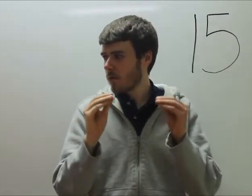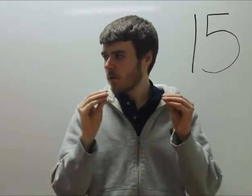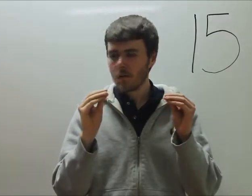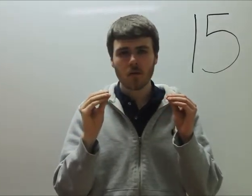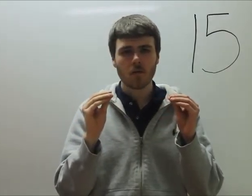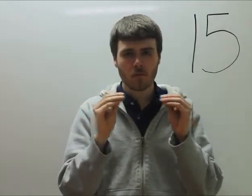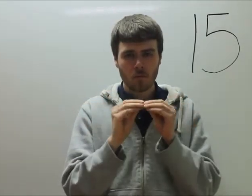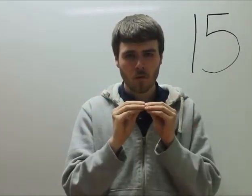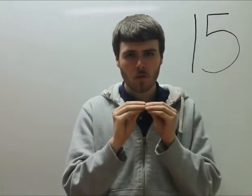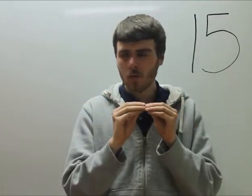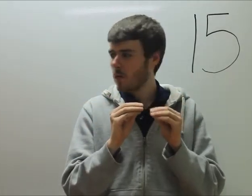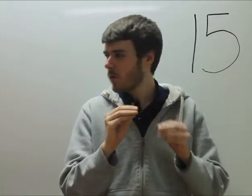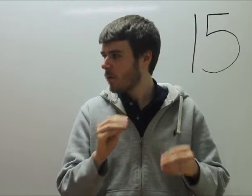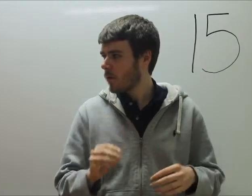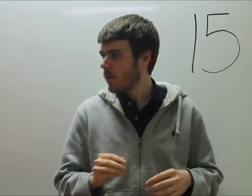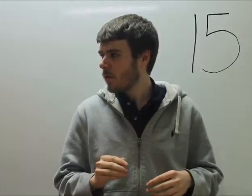is greater